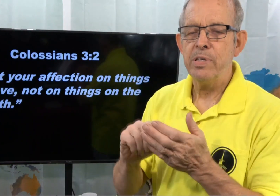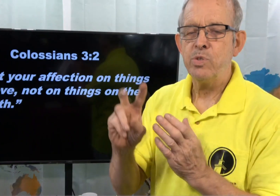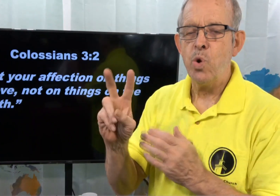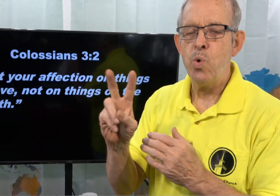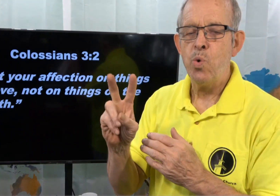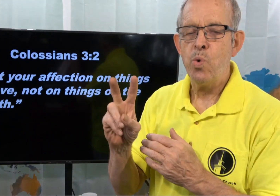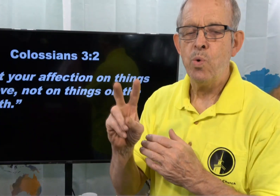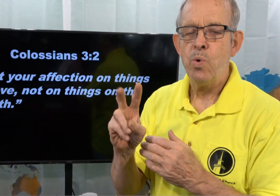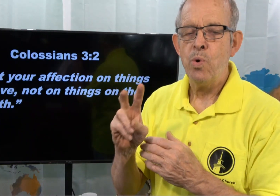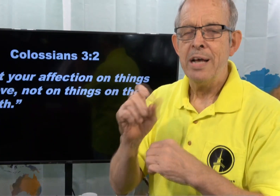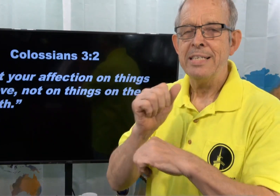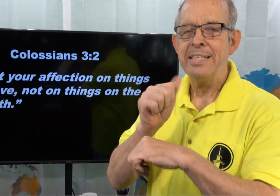Colossians 3:2. Set